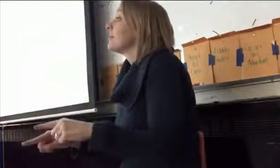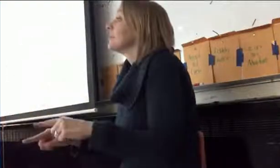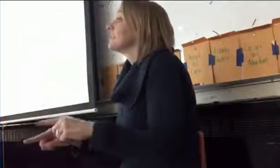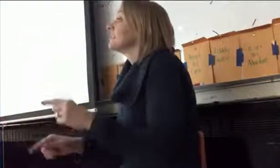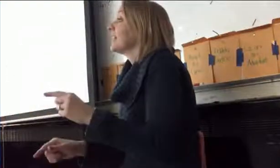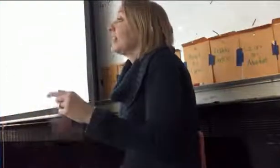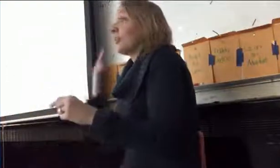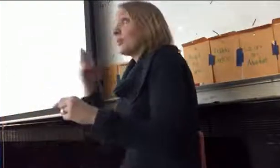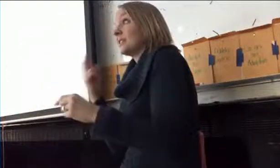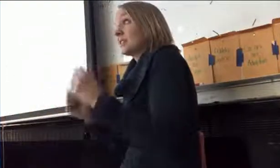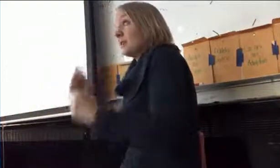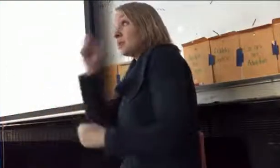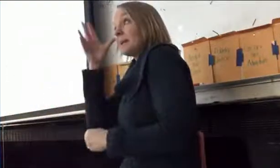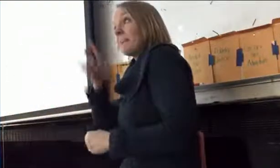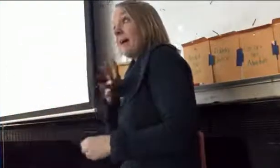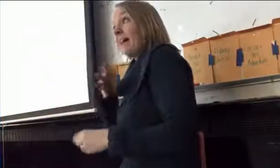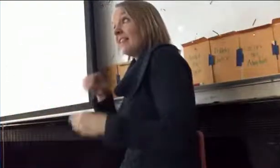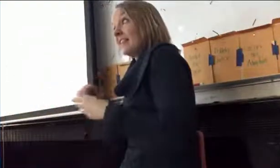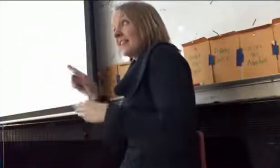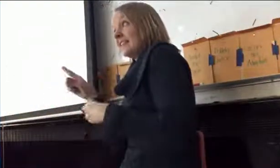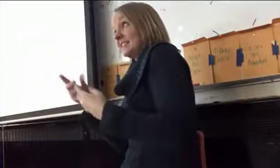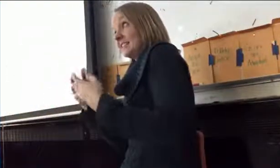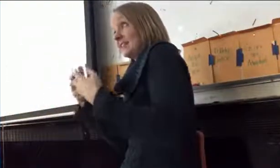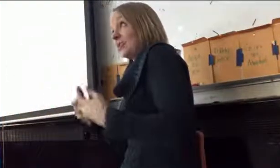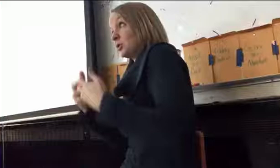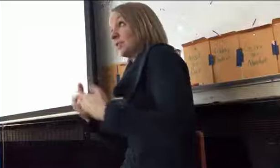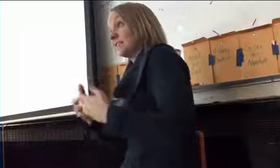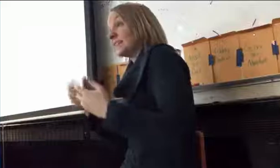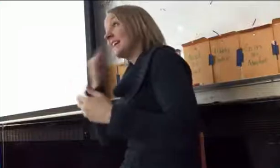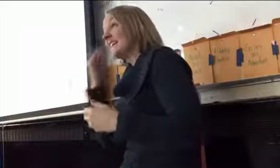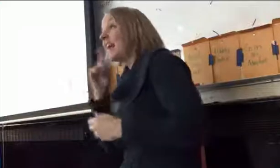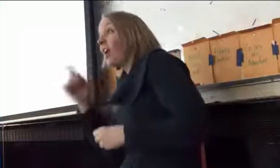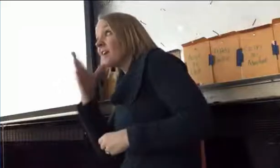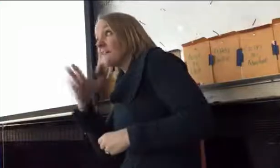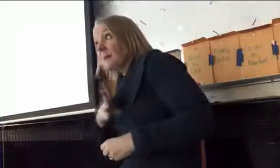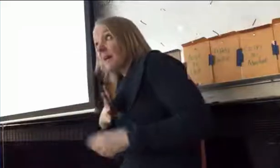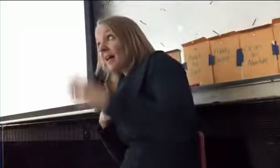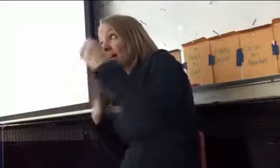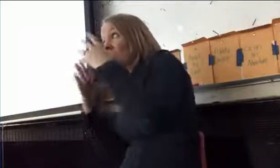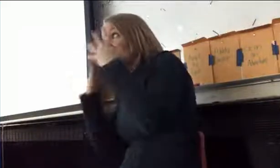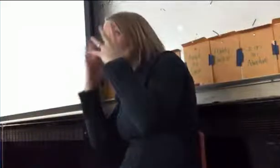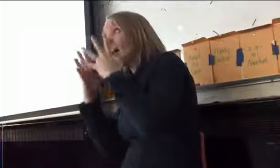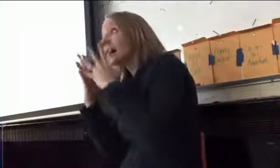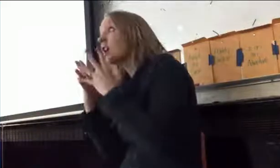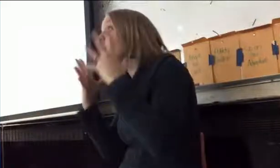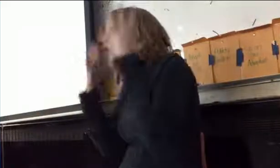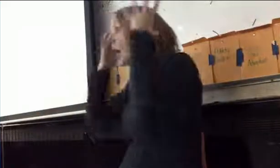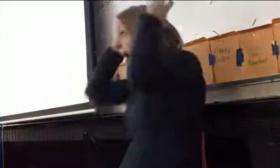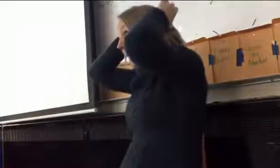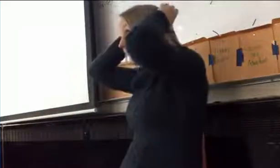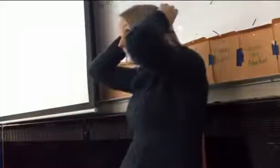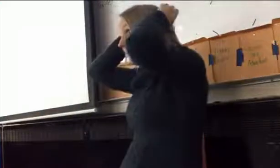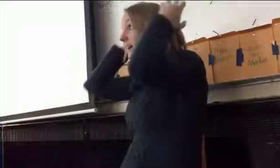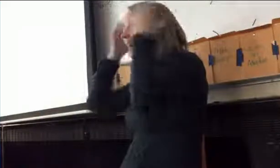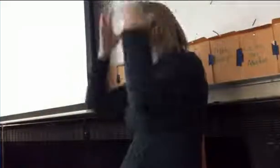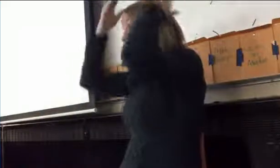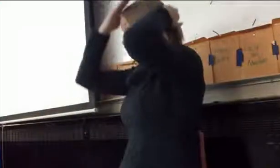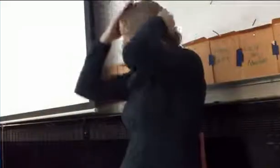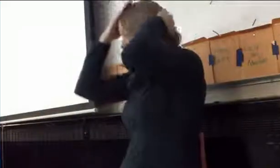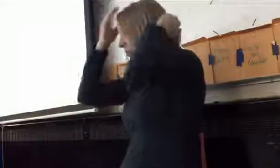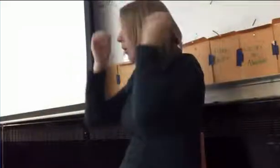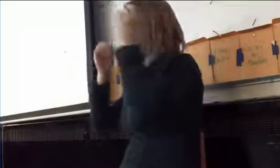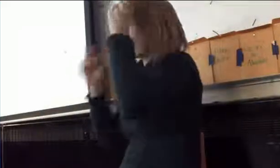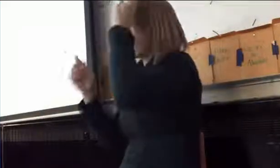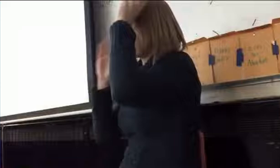they're mostly going to be male in the textile factories. And if they are female, they'll either have their hair completely up underneath a hat or they'll have